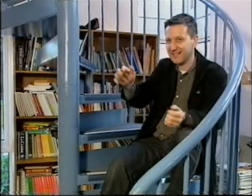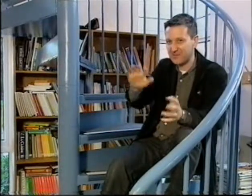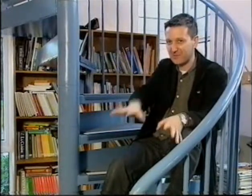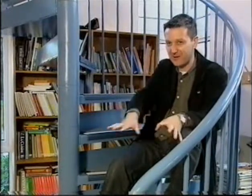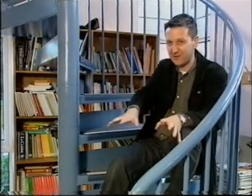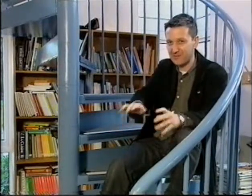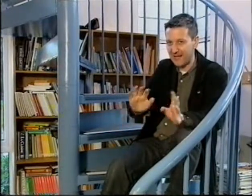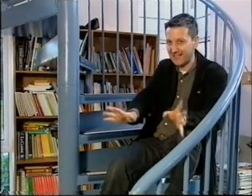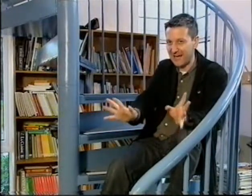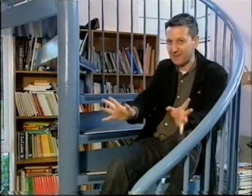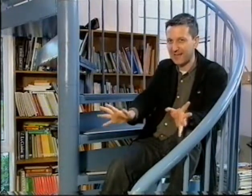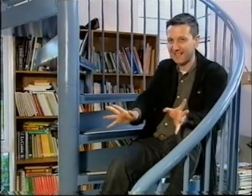there was a problem, but it had a happy ending.